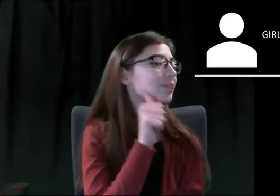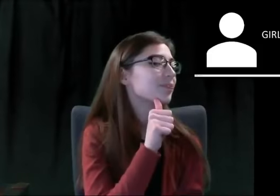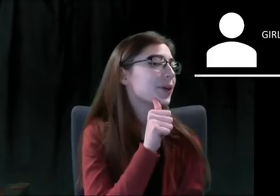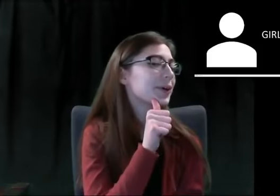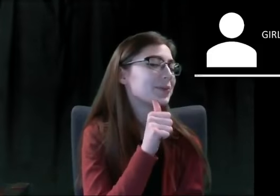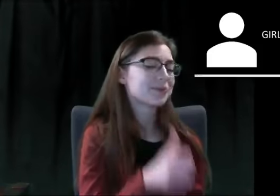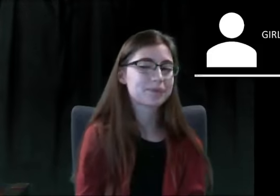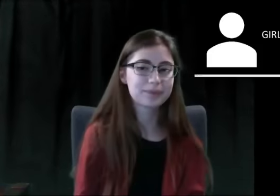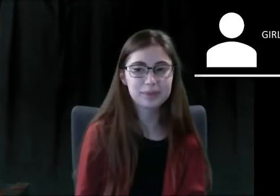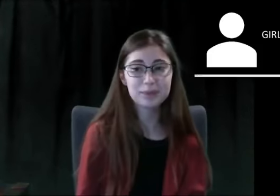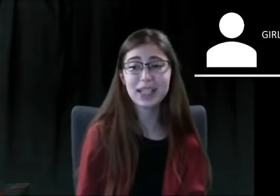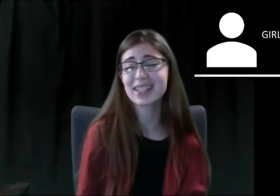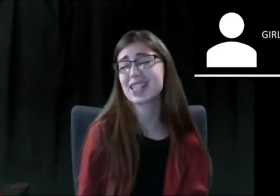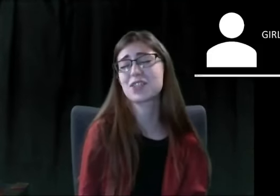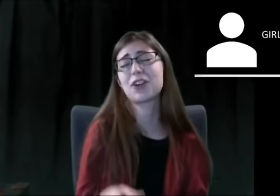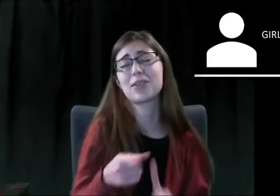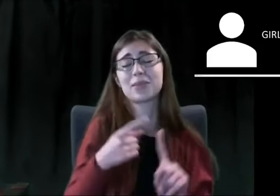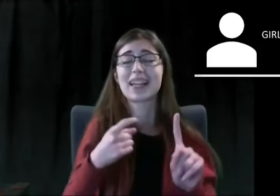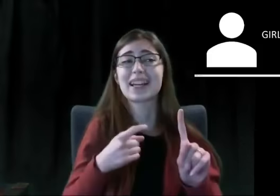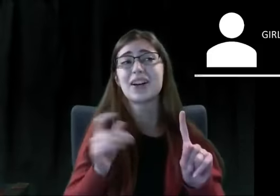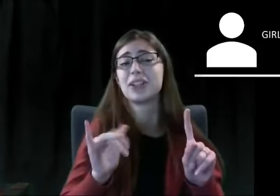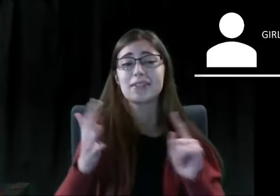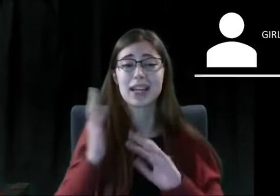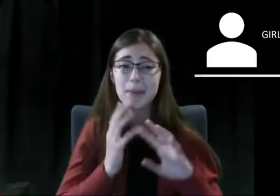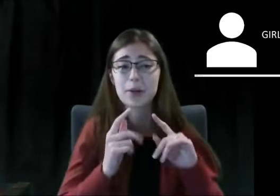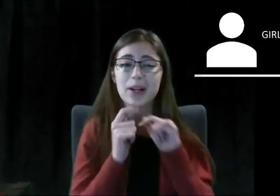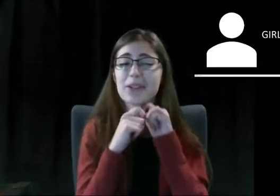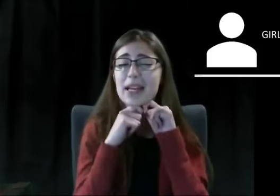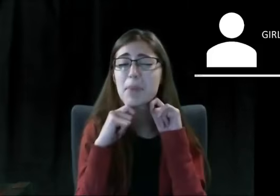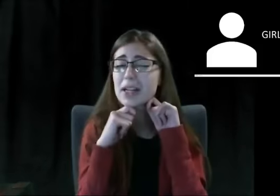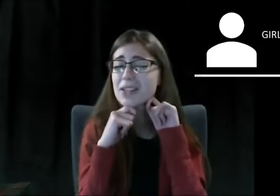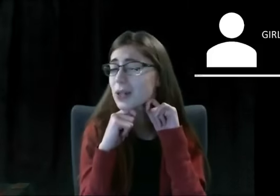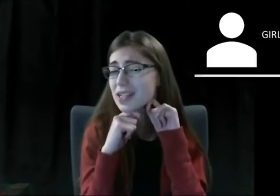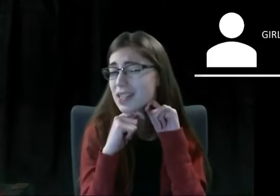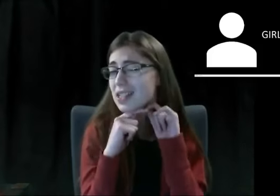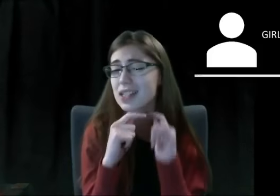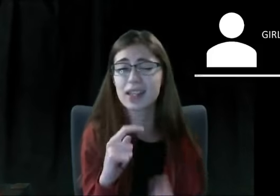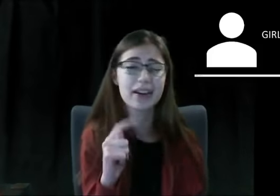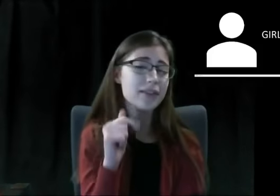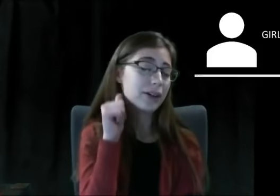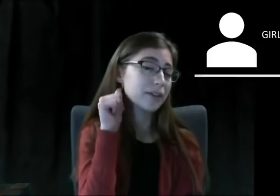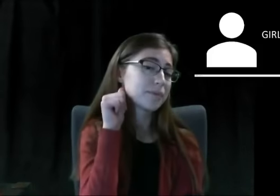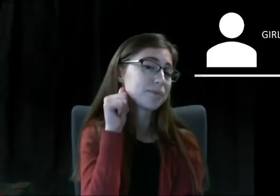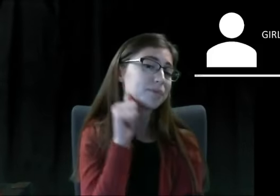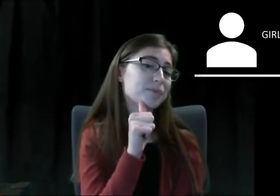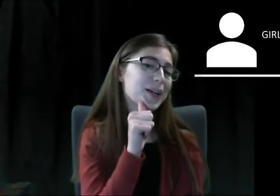Girl. This is from like a long time ago when girls had bonnet strings is the theory I've heard. Girl.